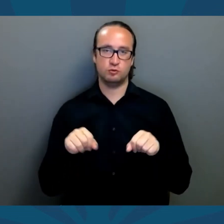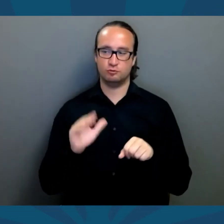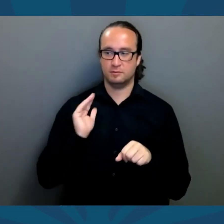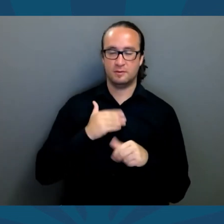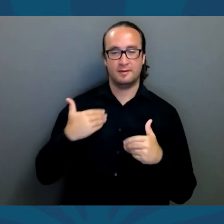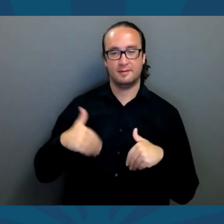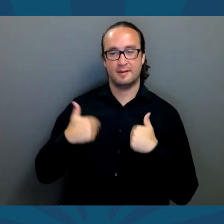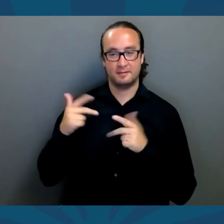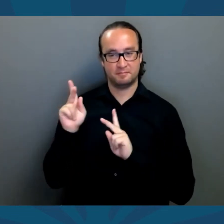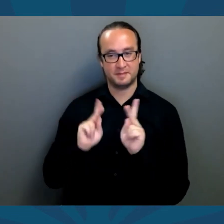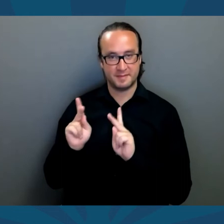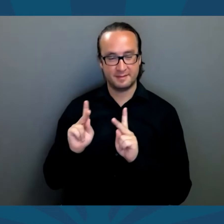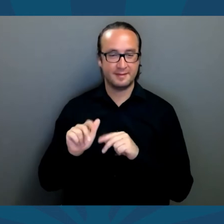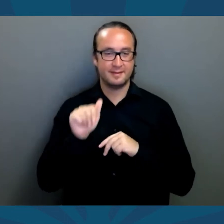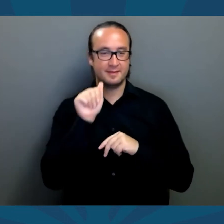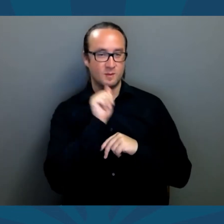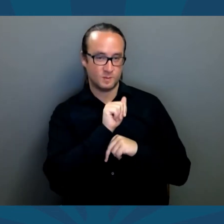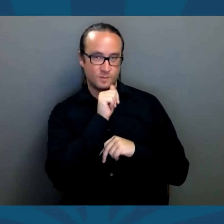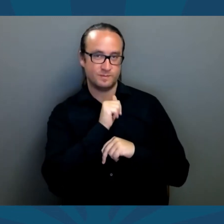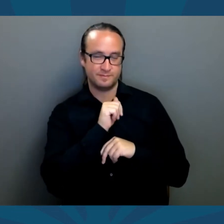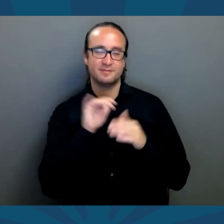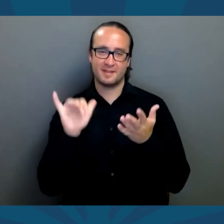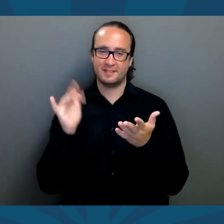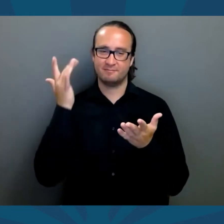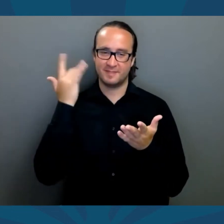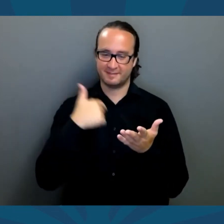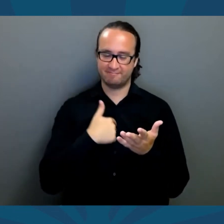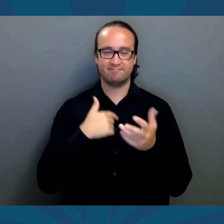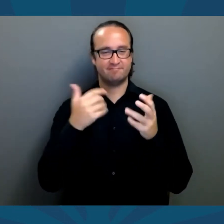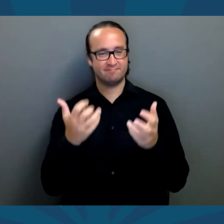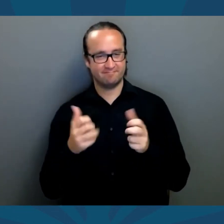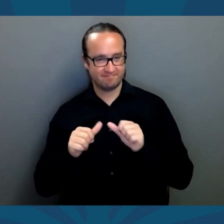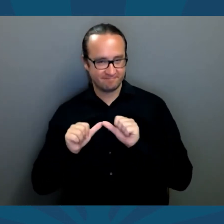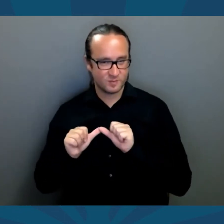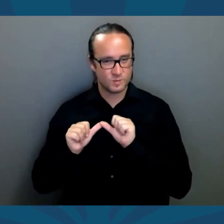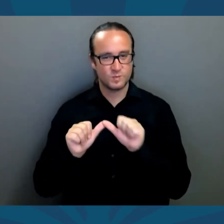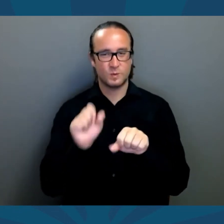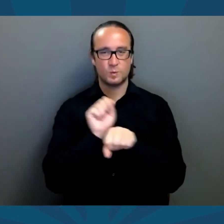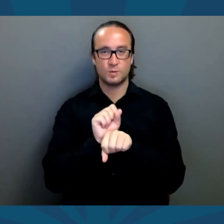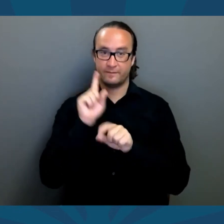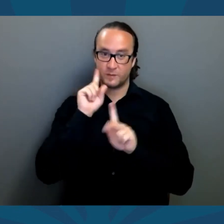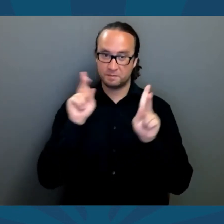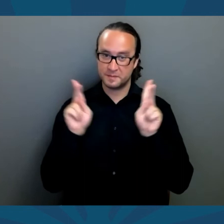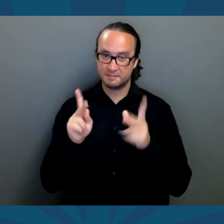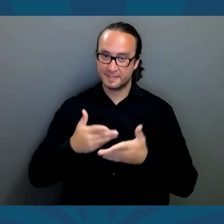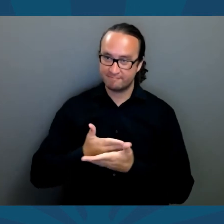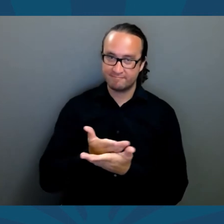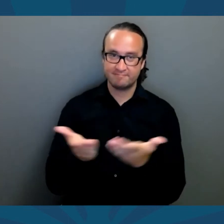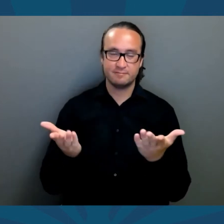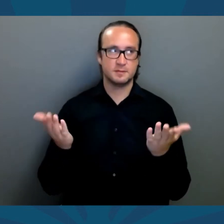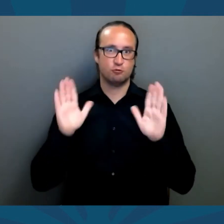I believe in the potential of our young people and Arizona, which is why I will